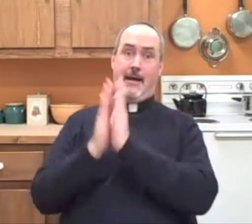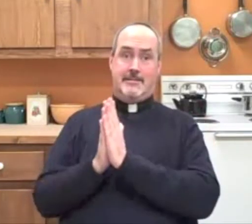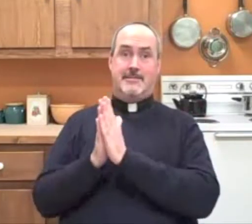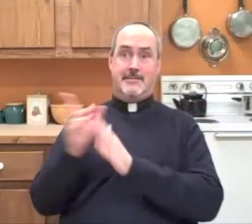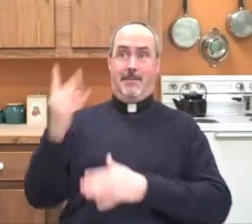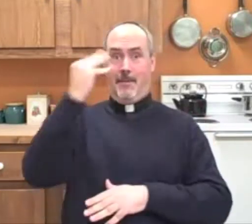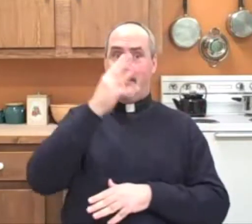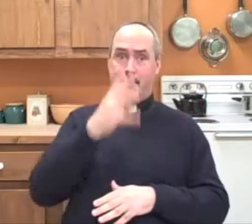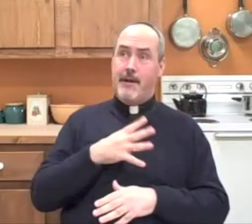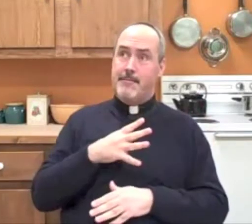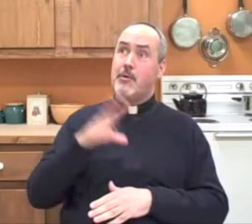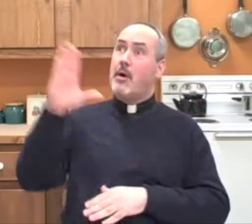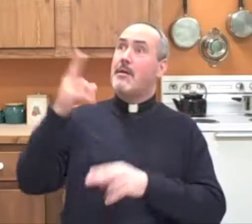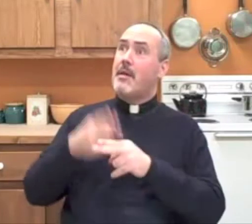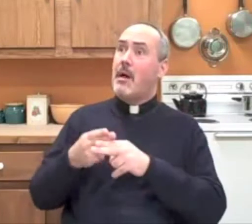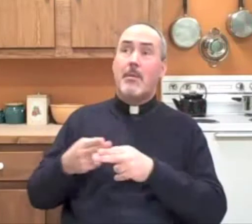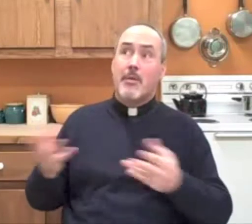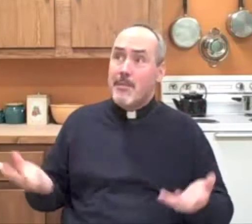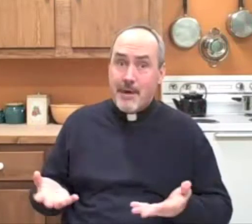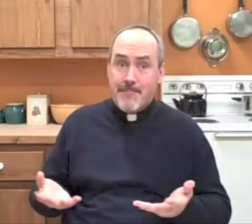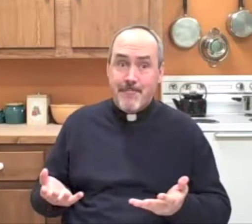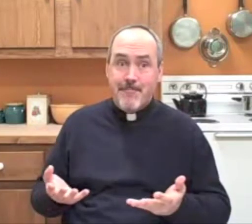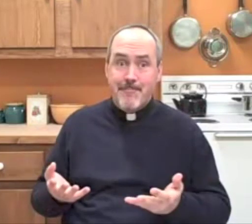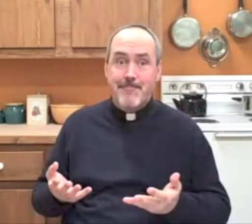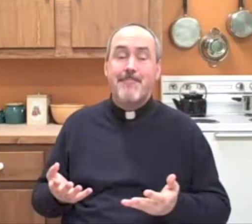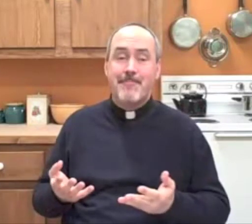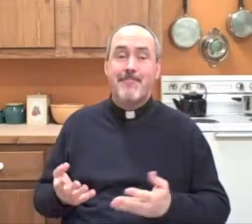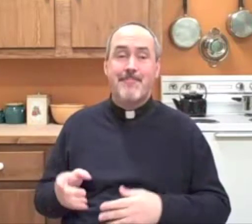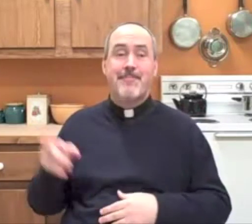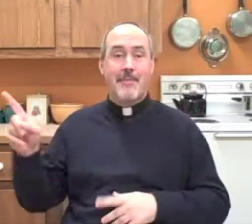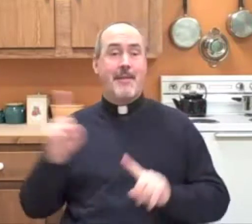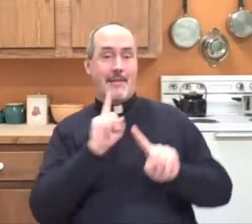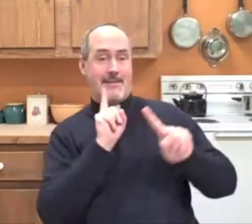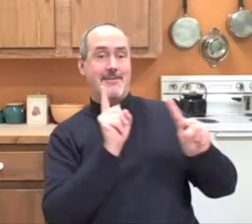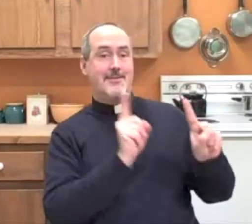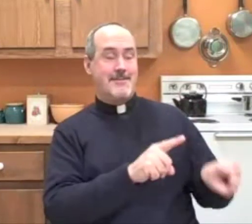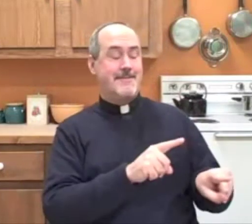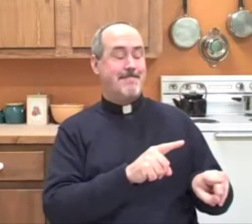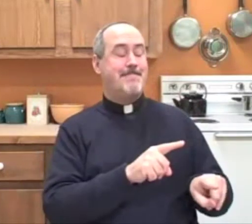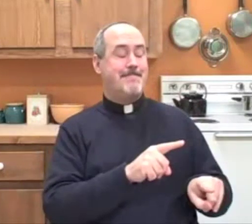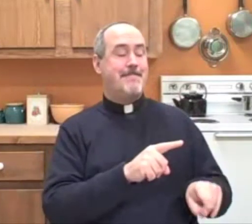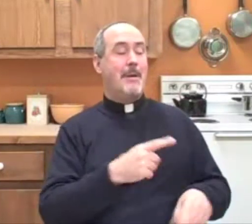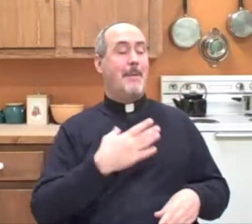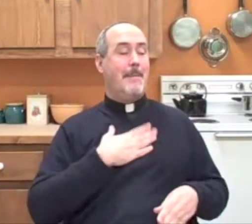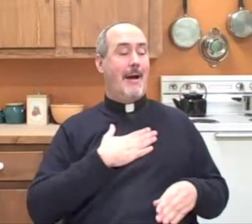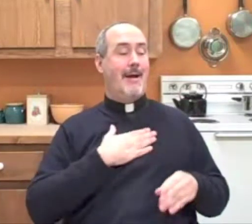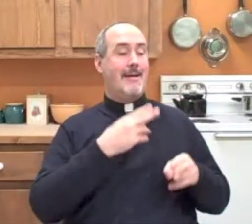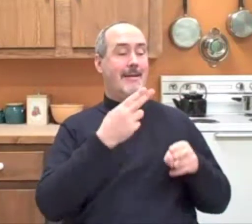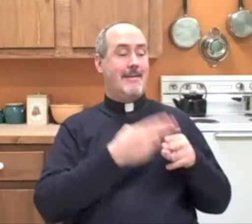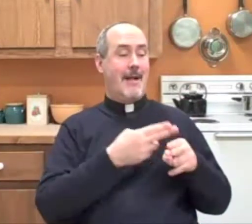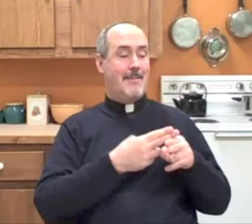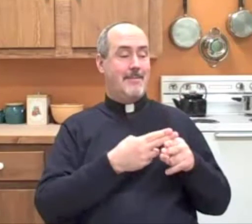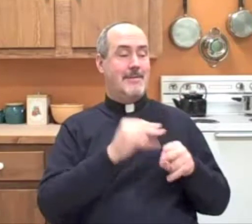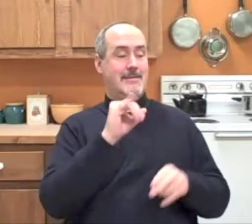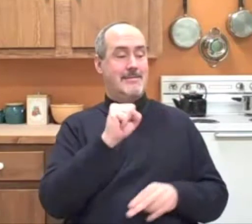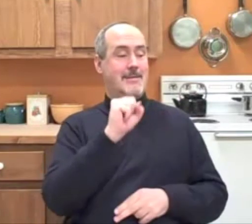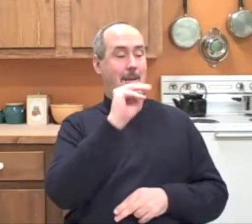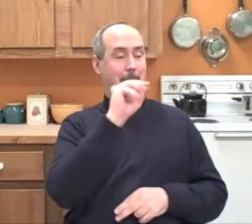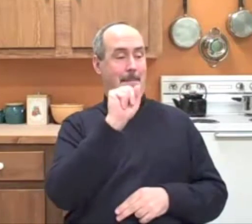So the next time Benedicta spoke to the beautiful lady, she said, "Beautiful lady, will you tell me your name?" The beautiful lady said,